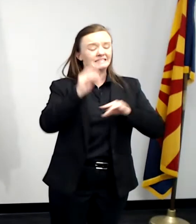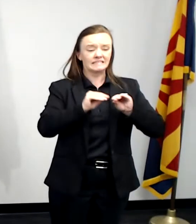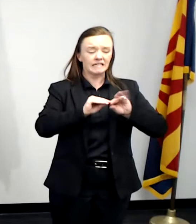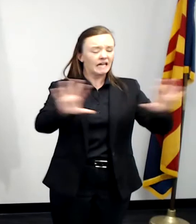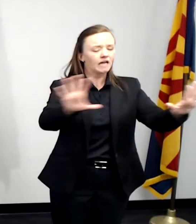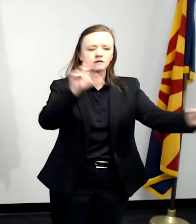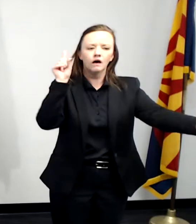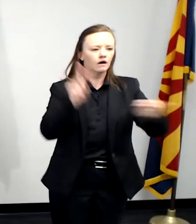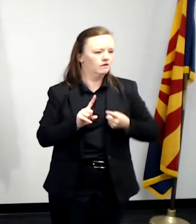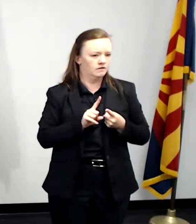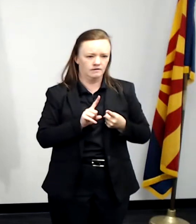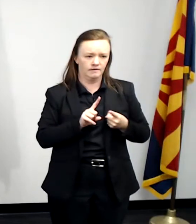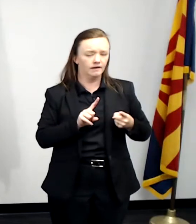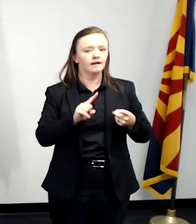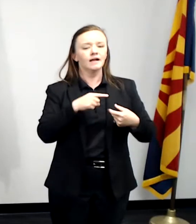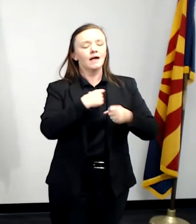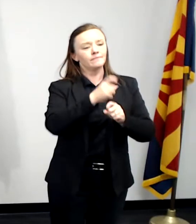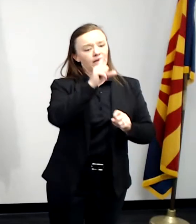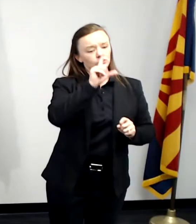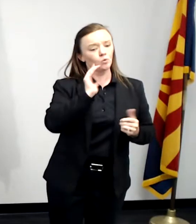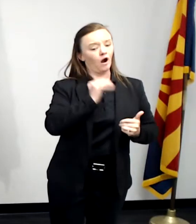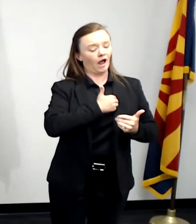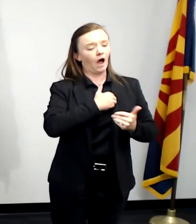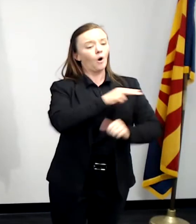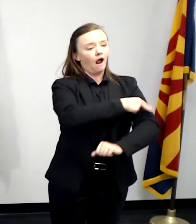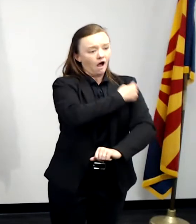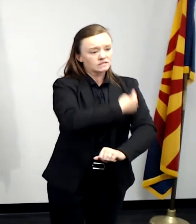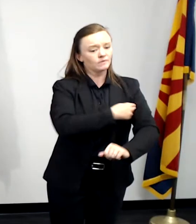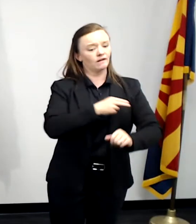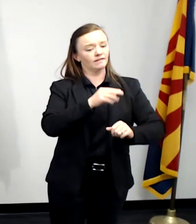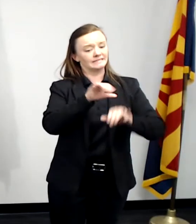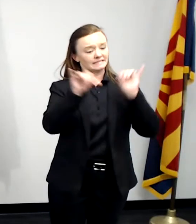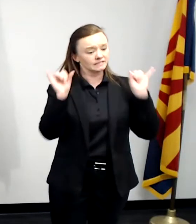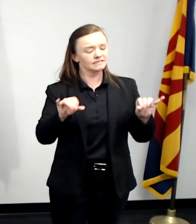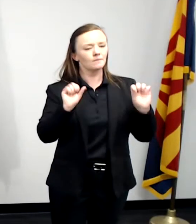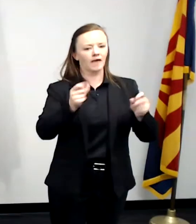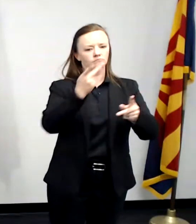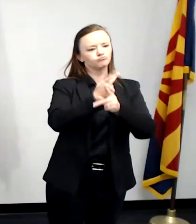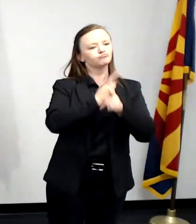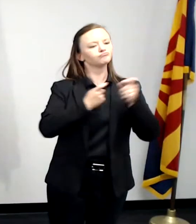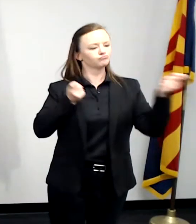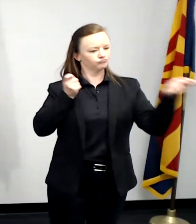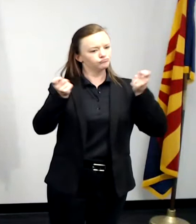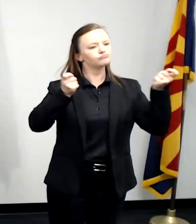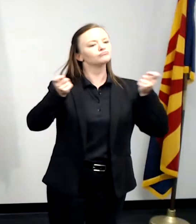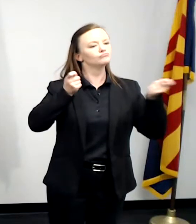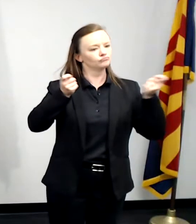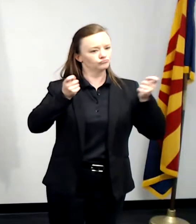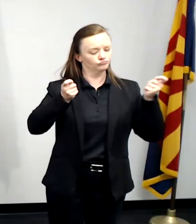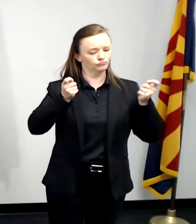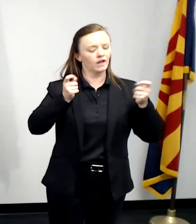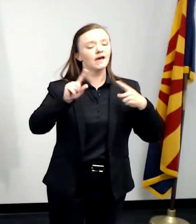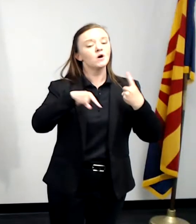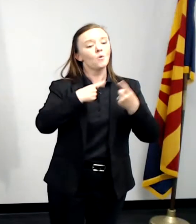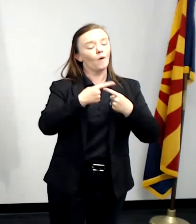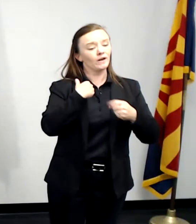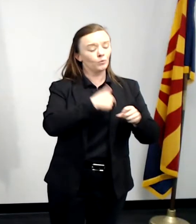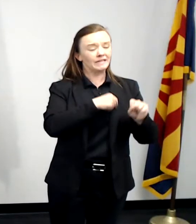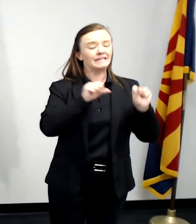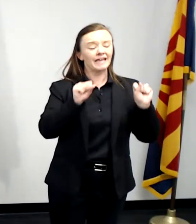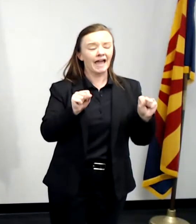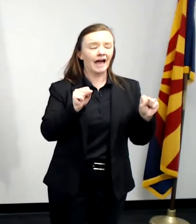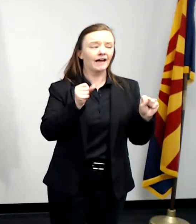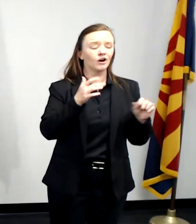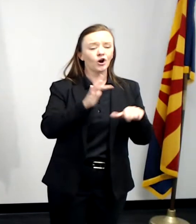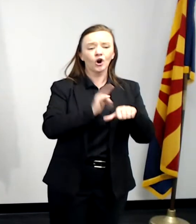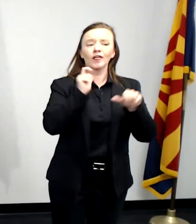doesn't exceed the ability of our healthcare system to manage it, but to pull back as soon as we possibly can so that people